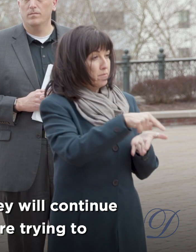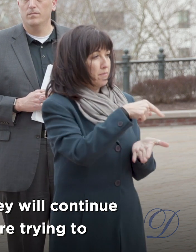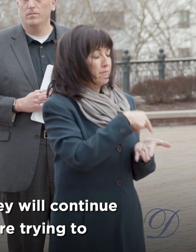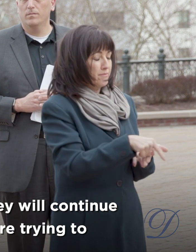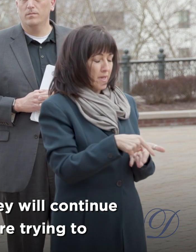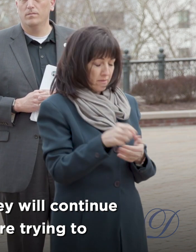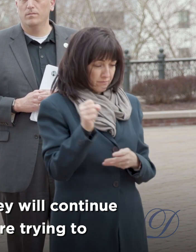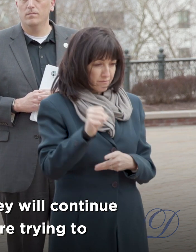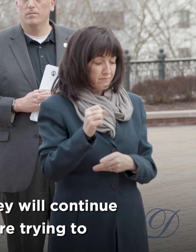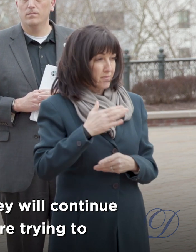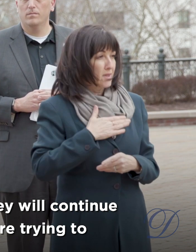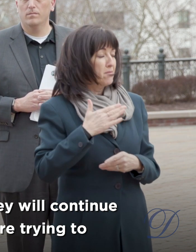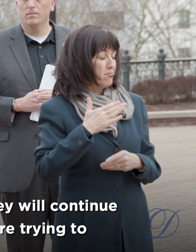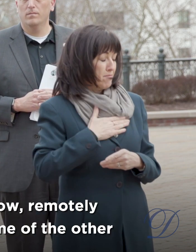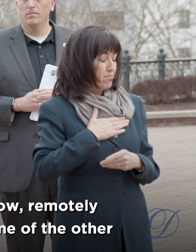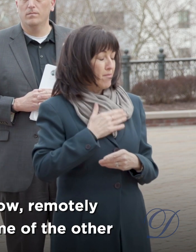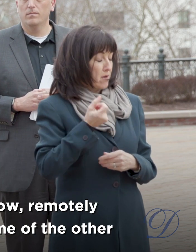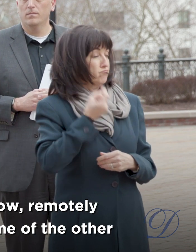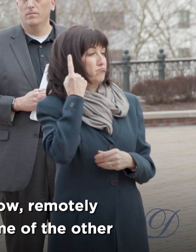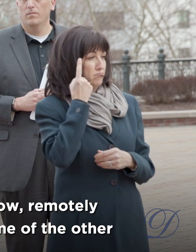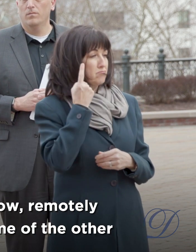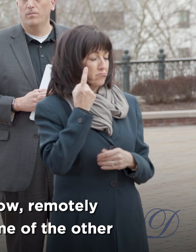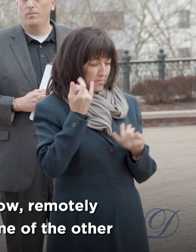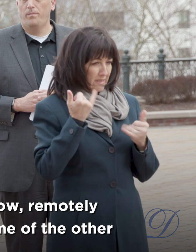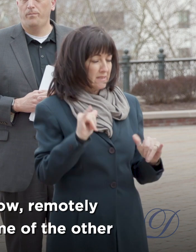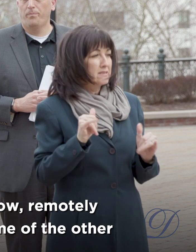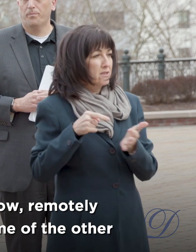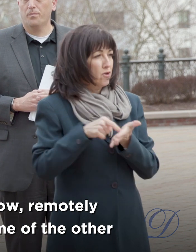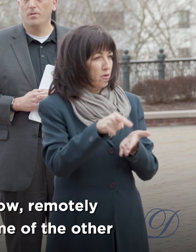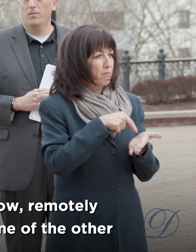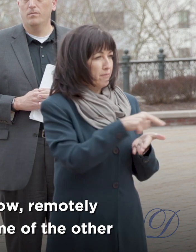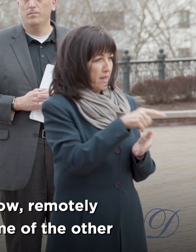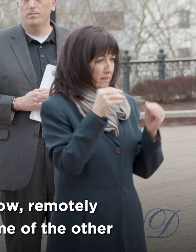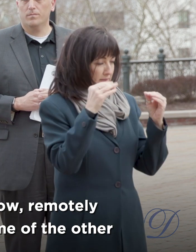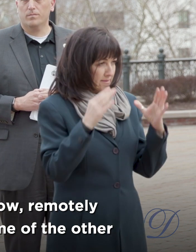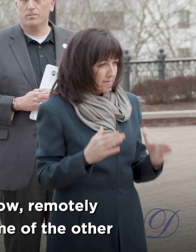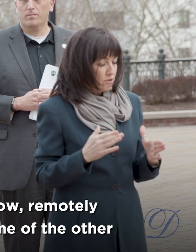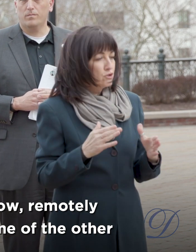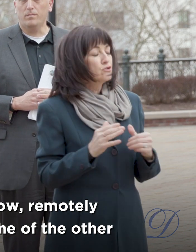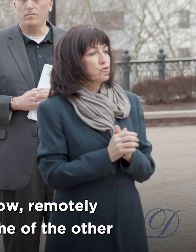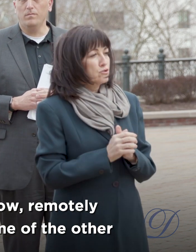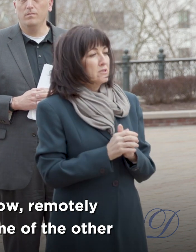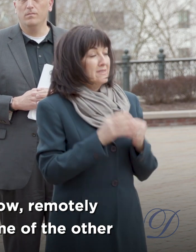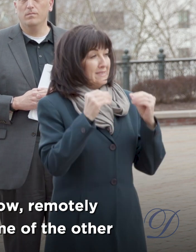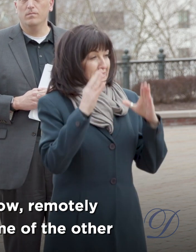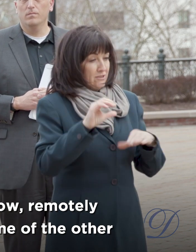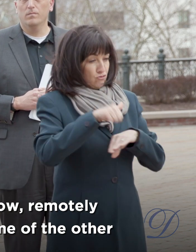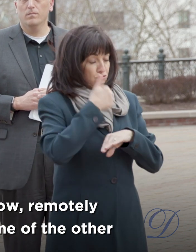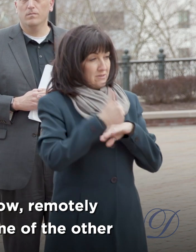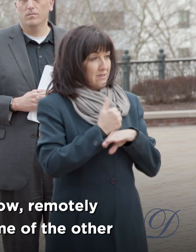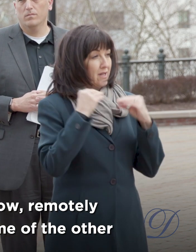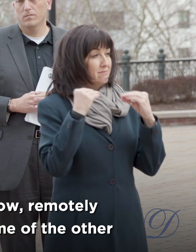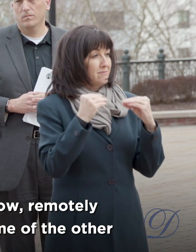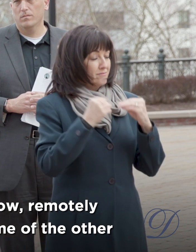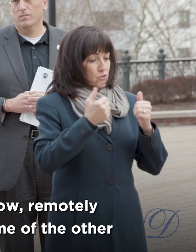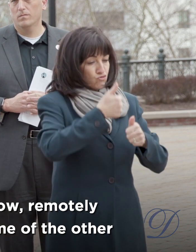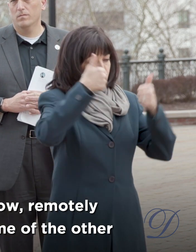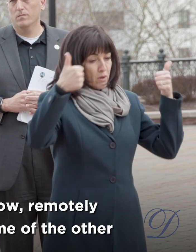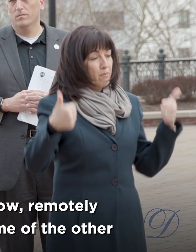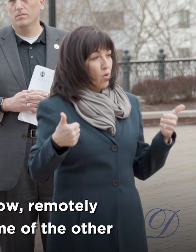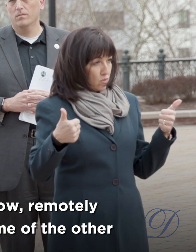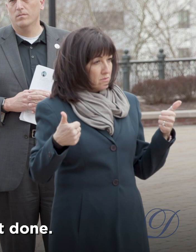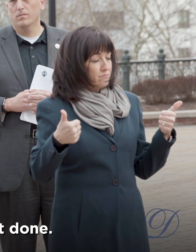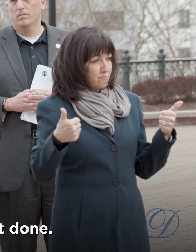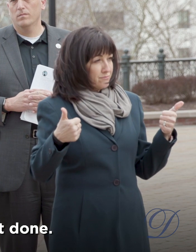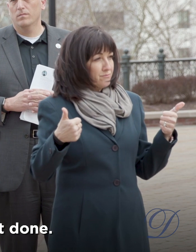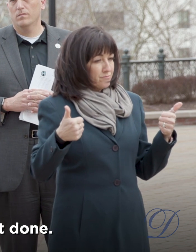to get paid, and that's why we're trying to get some instruction, remotely, and to accomplish some of the